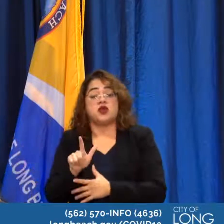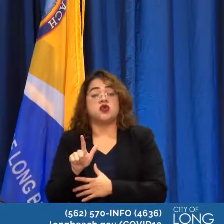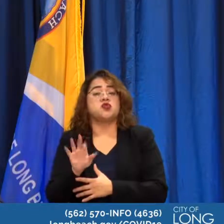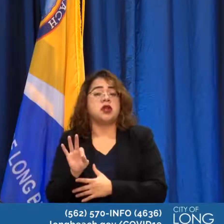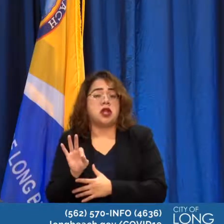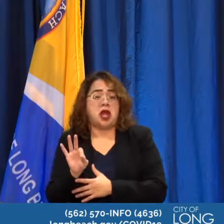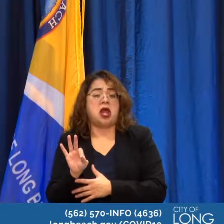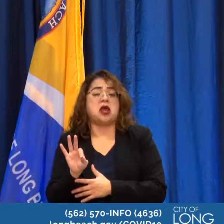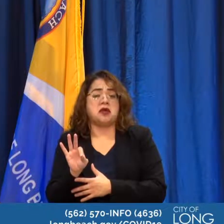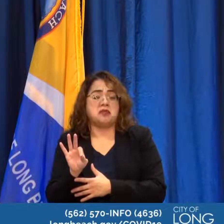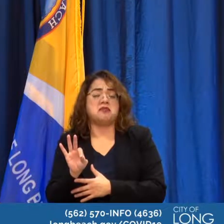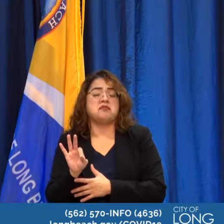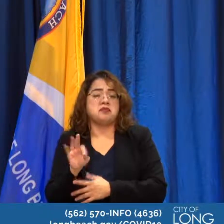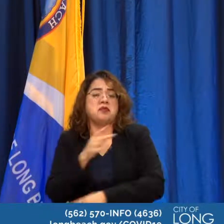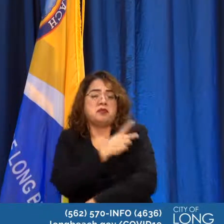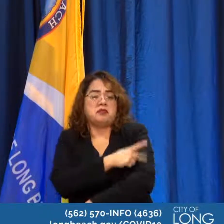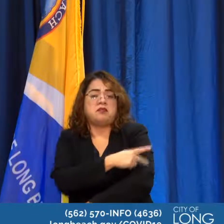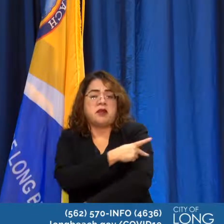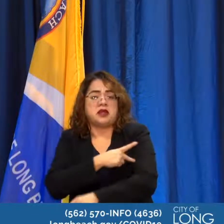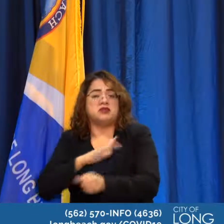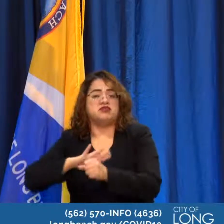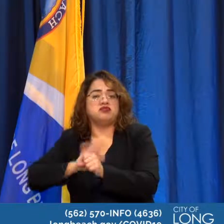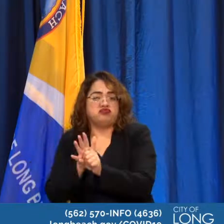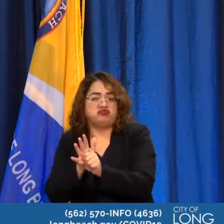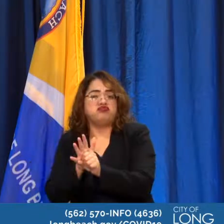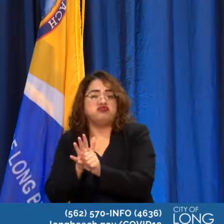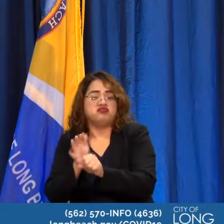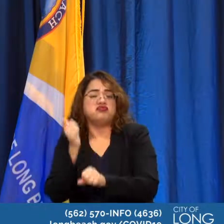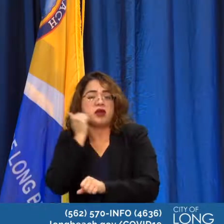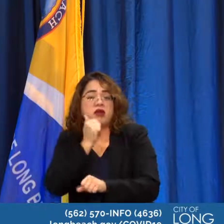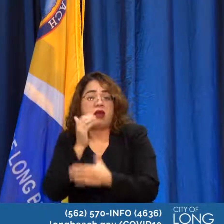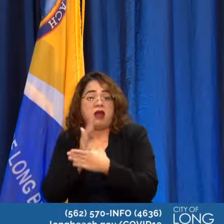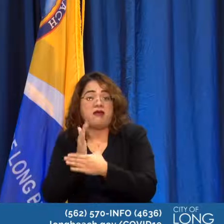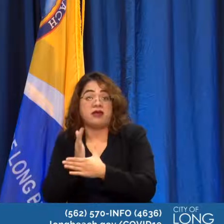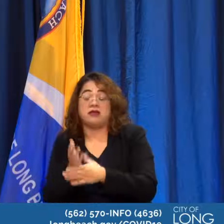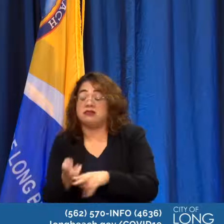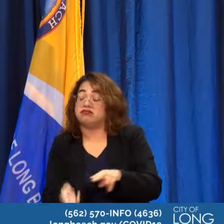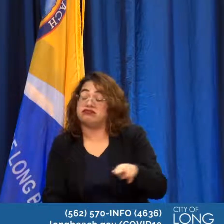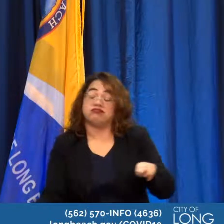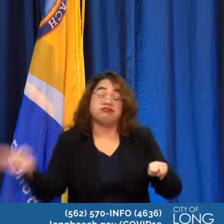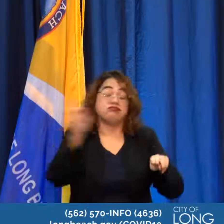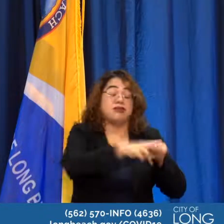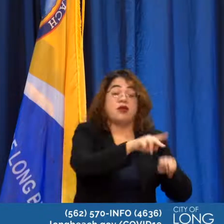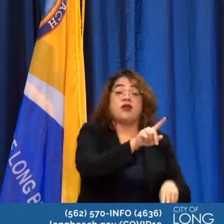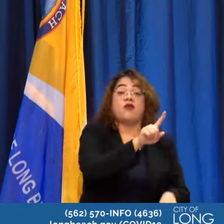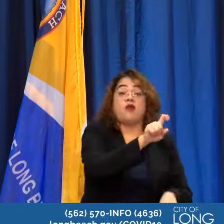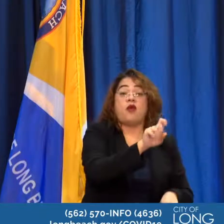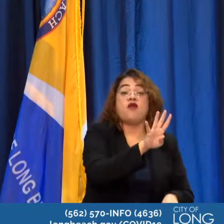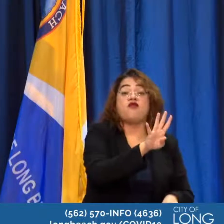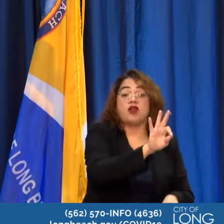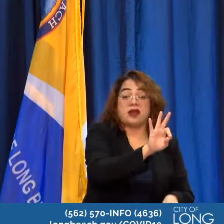29 patients with COVID-19 to 149. It's a